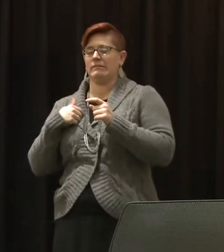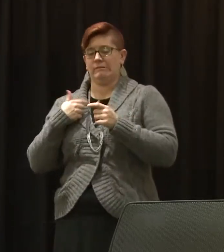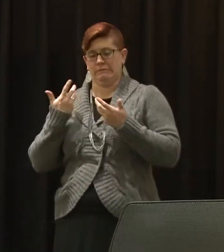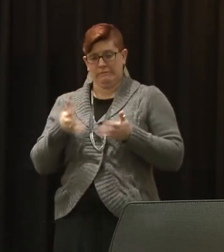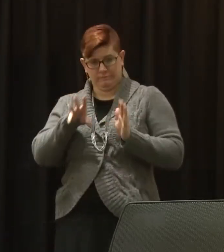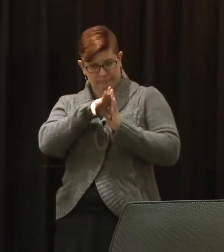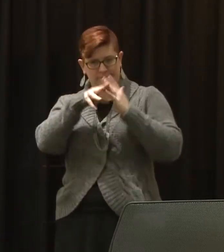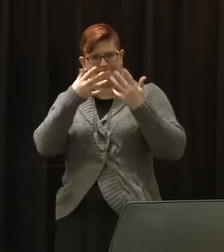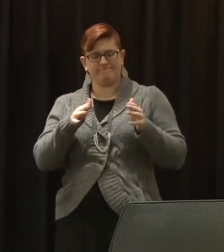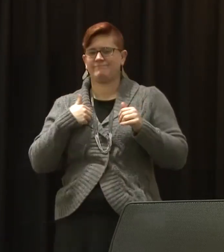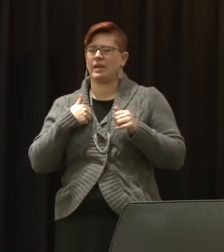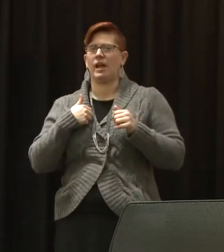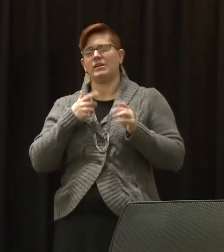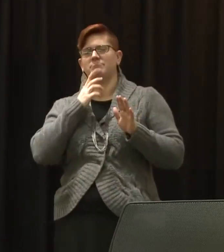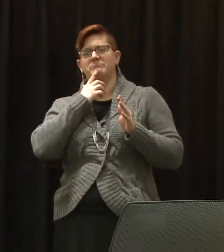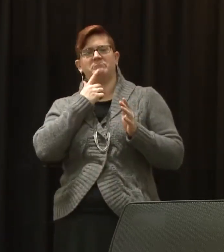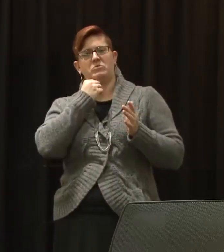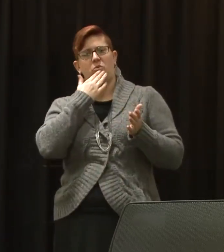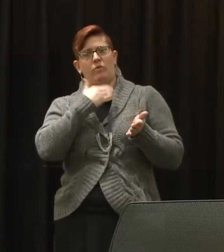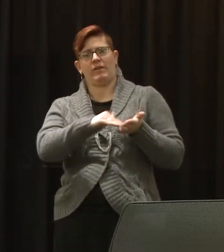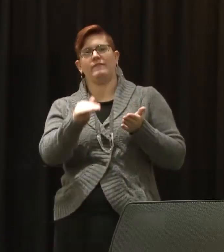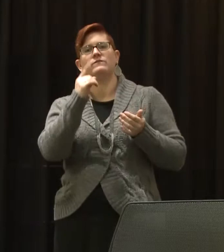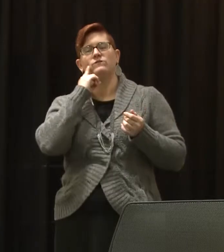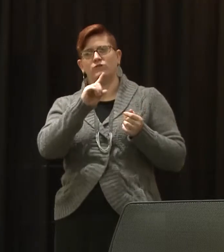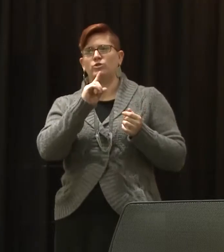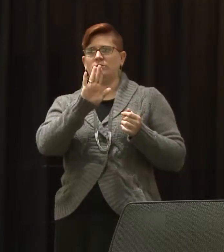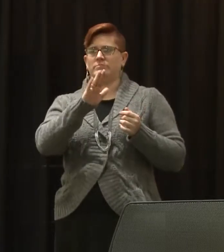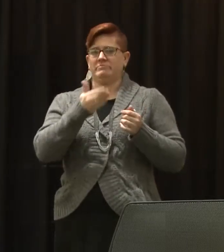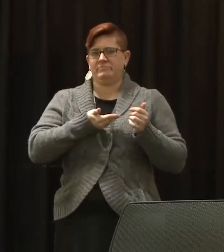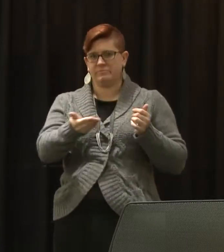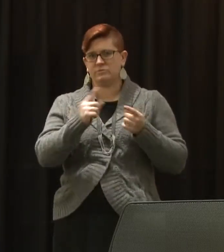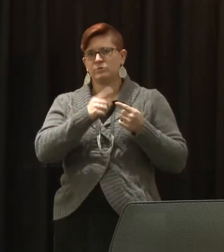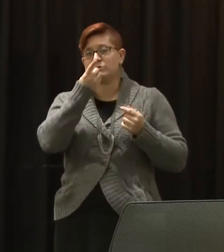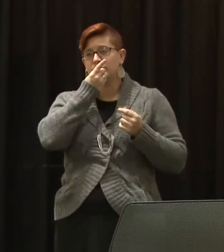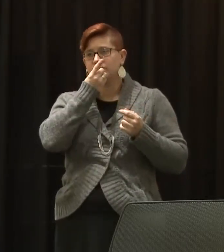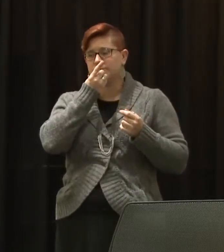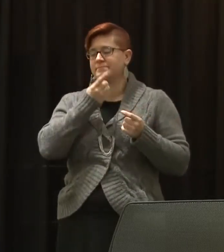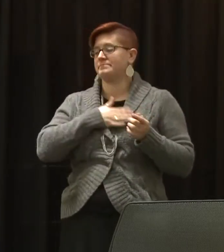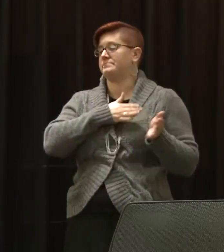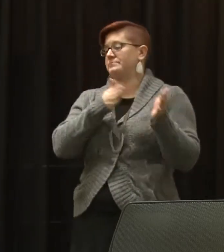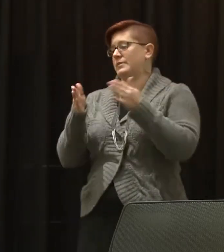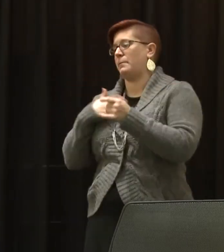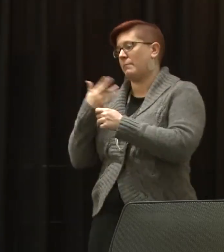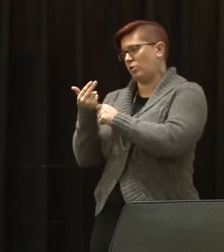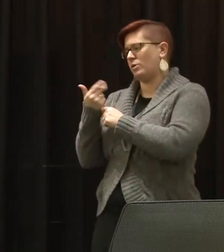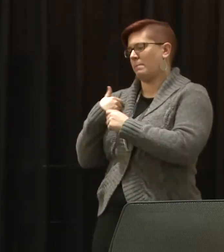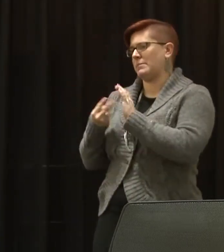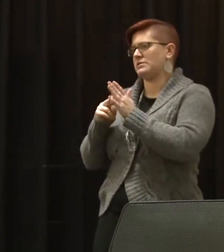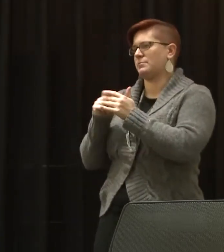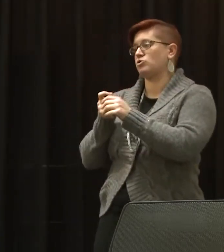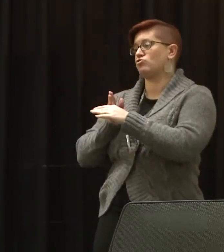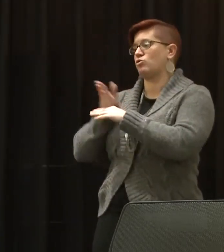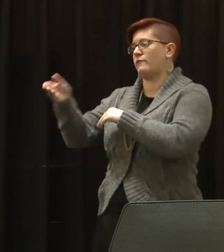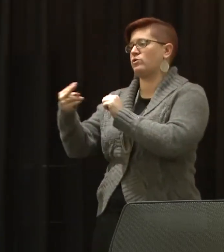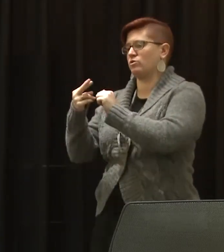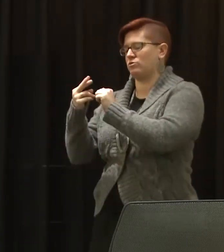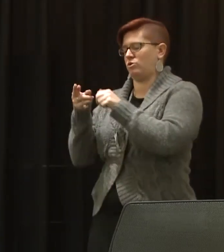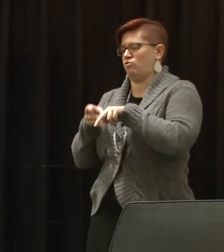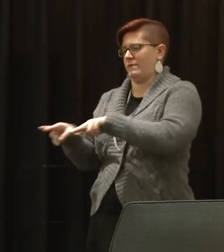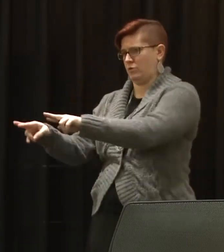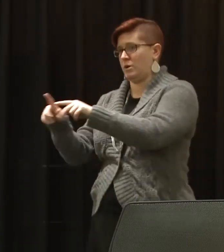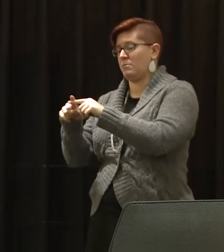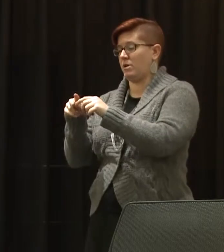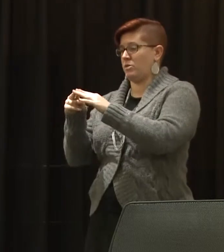his invitation to join him and his wife for dinner. The path to my motel means I need to cross the Fore River, but the drawbridge